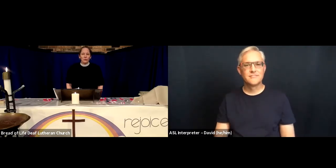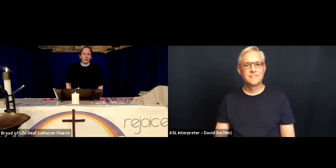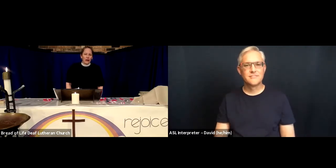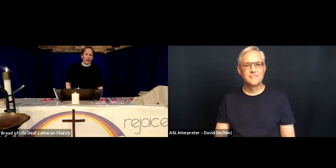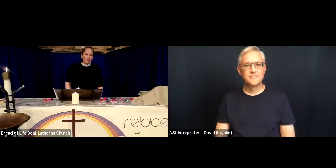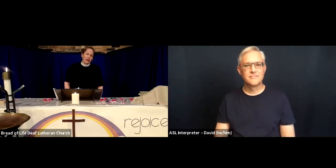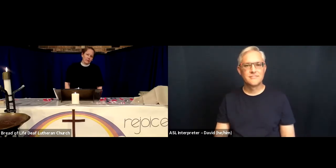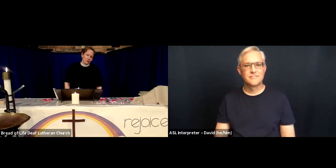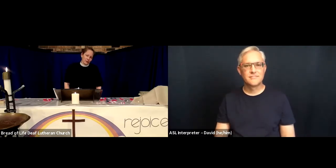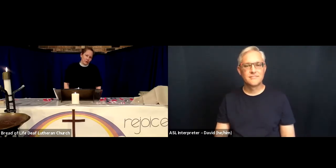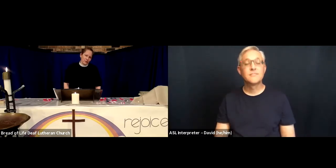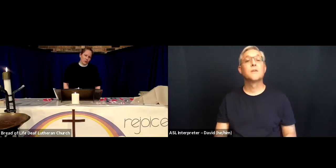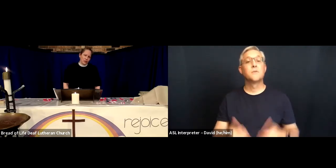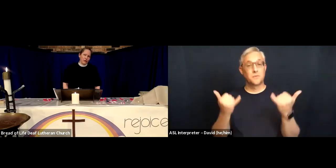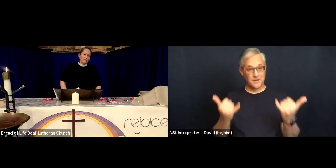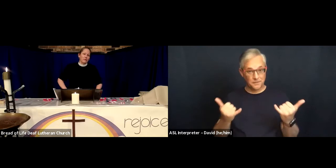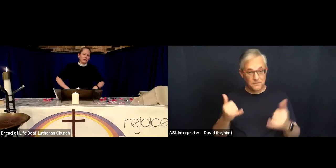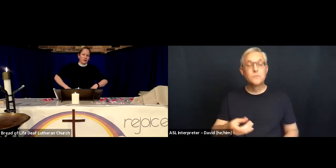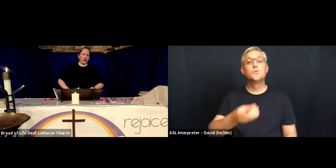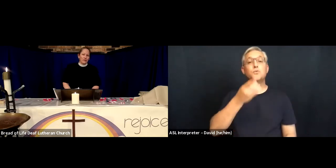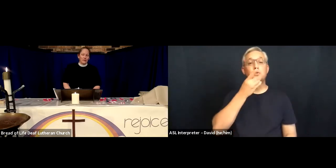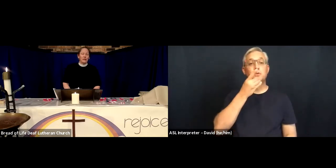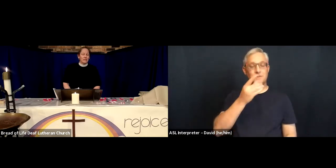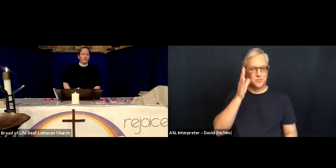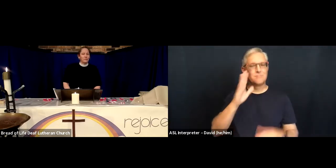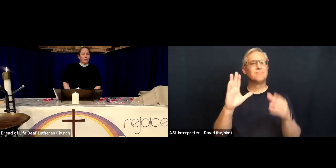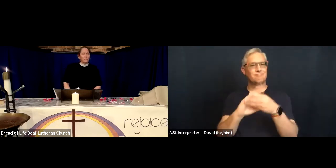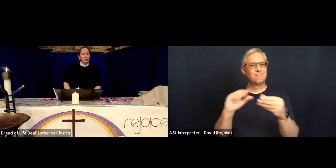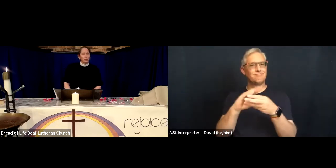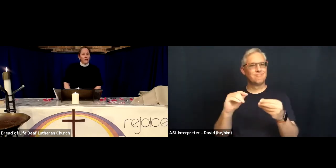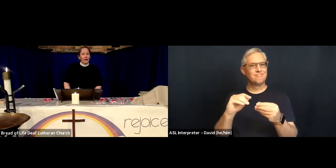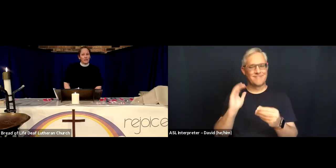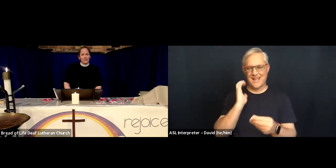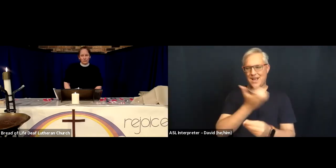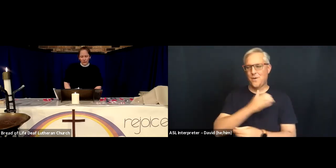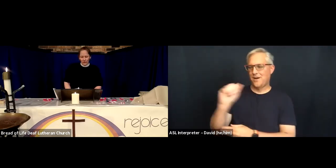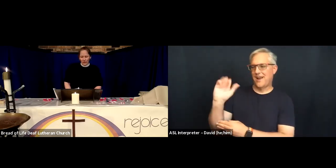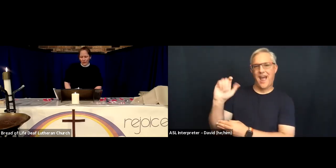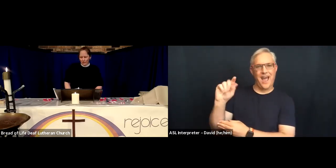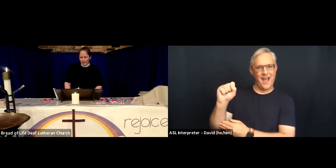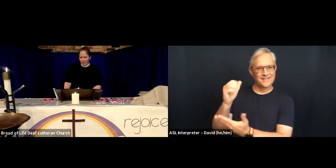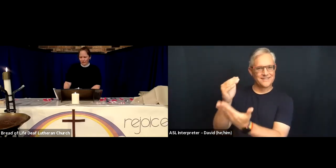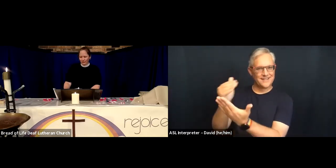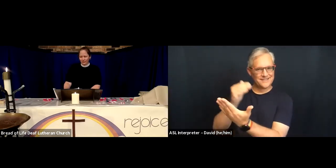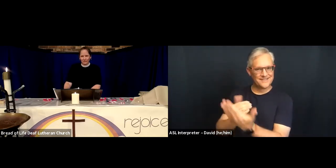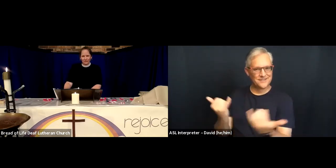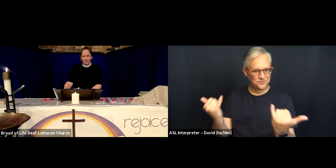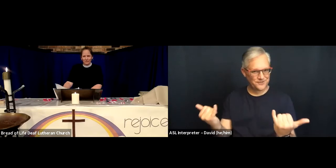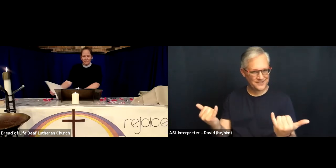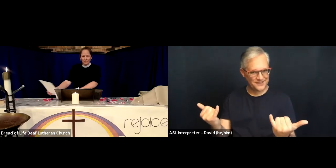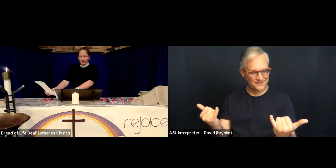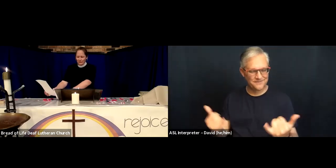And so with that, I'll ask Dorothy to share the lesson from the book of Acts, if you want.